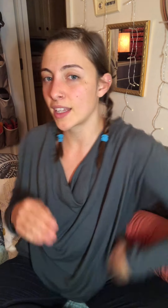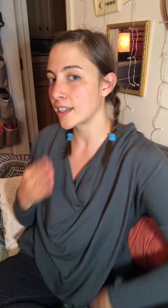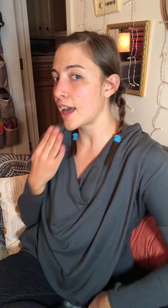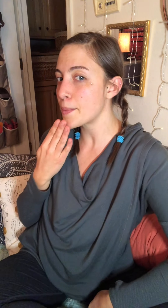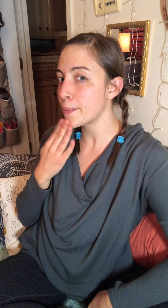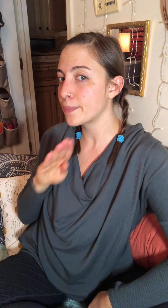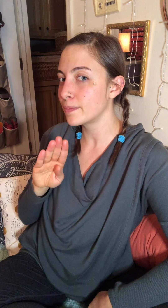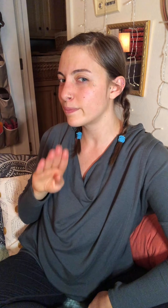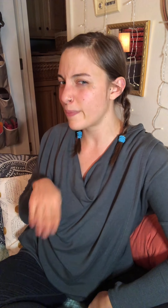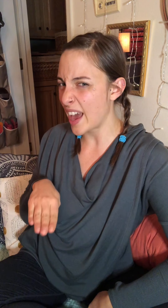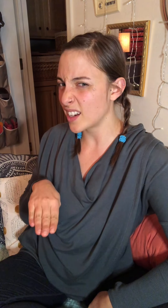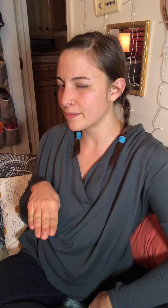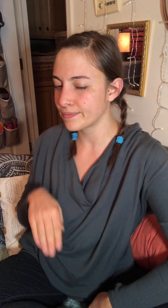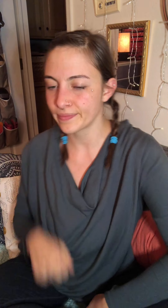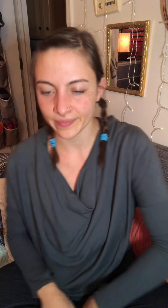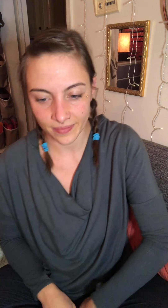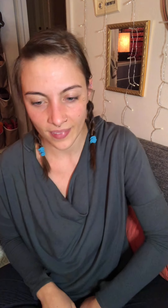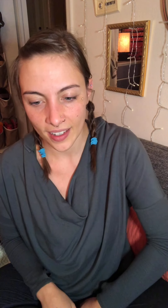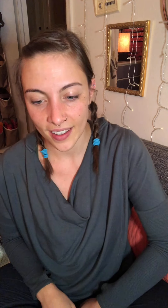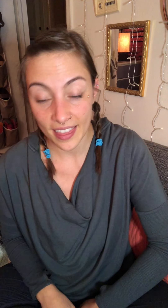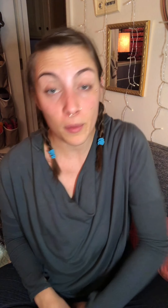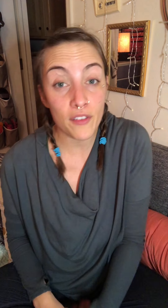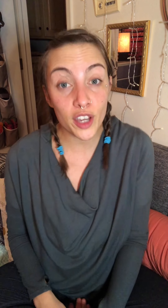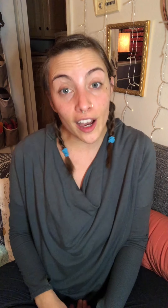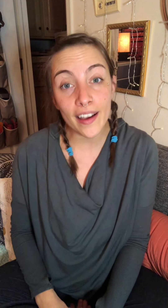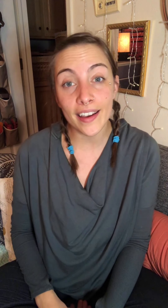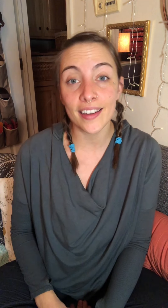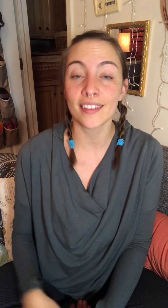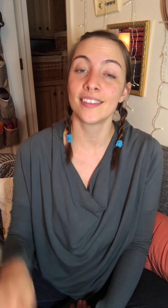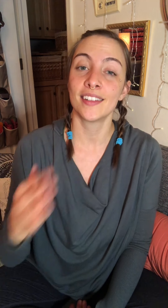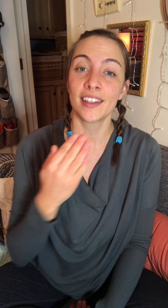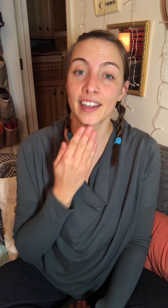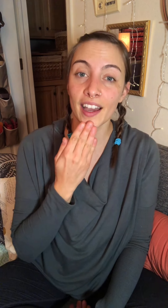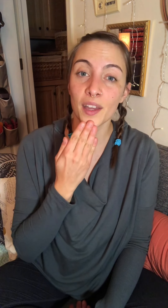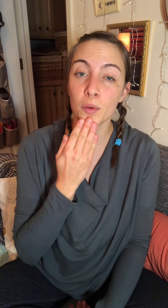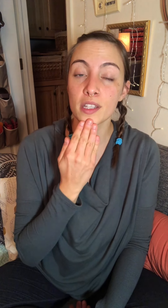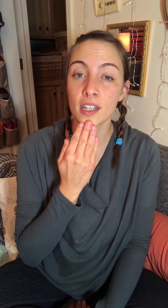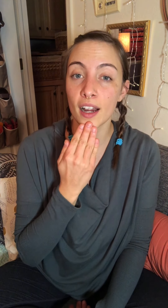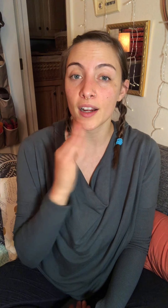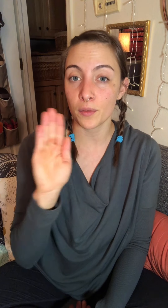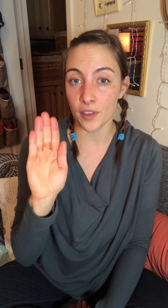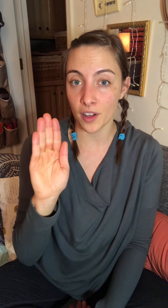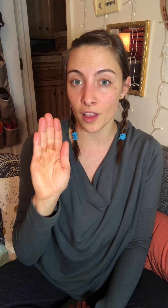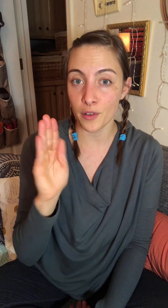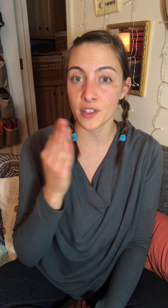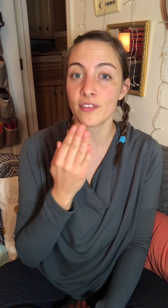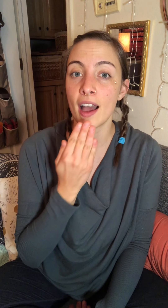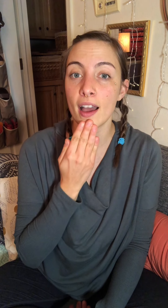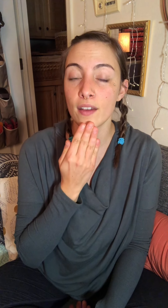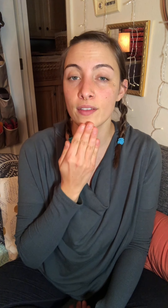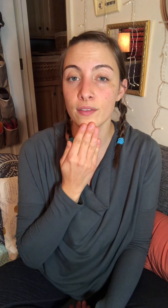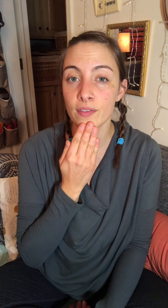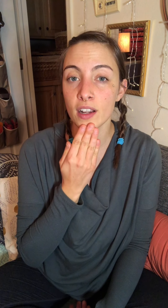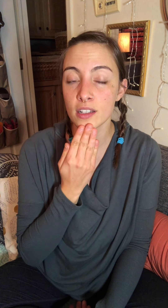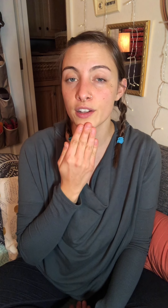Bad. Bad. We have good. Good, we'll start with a closed 5, fingers on your